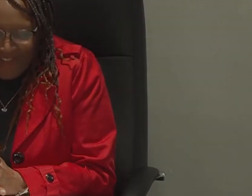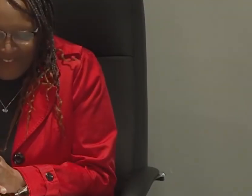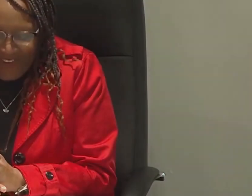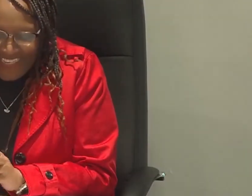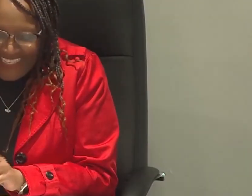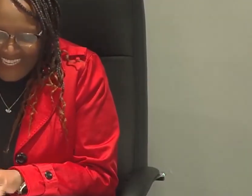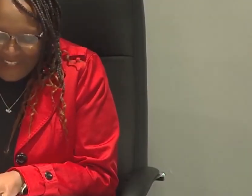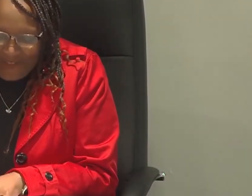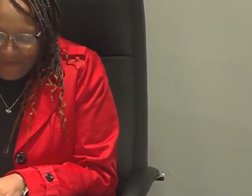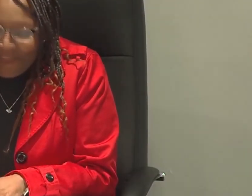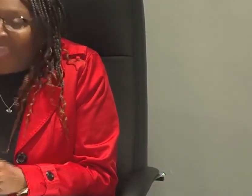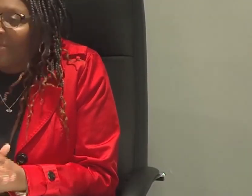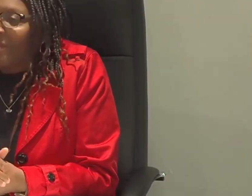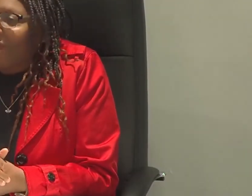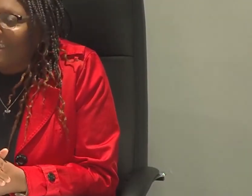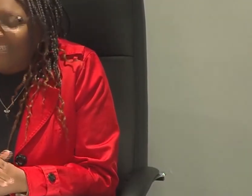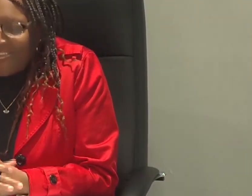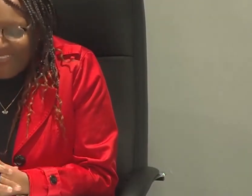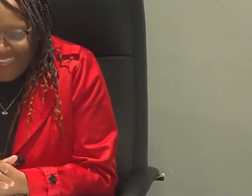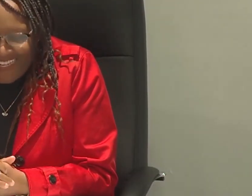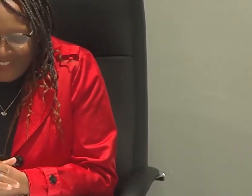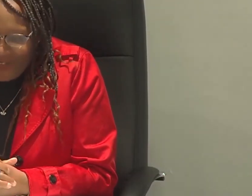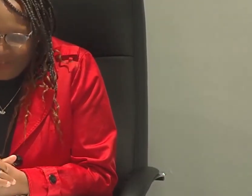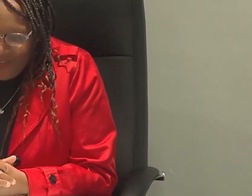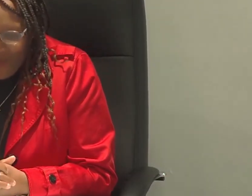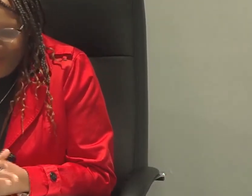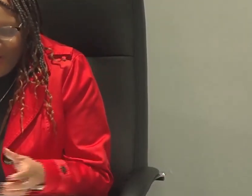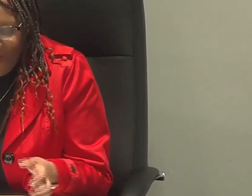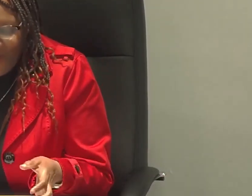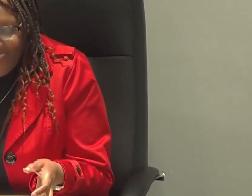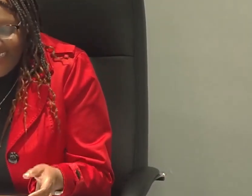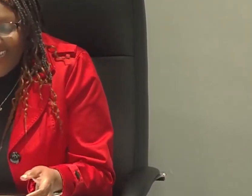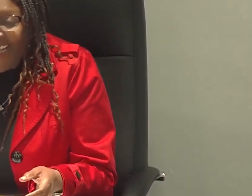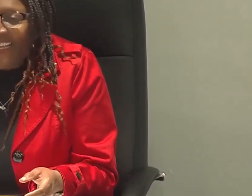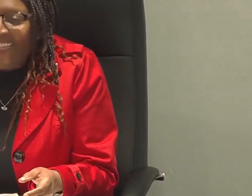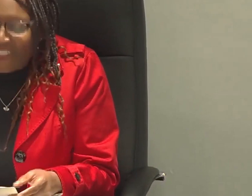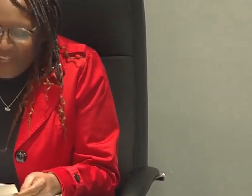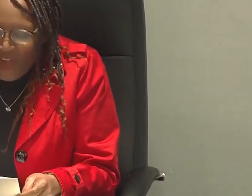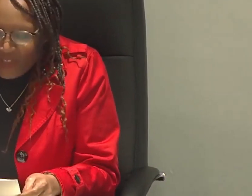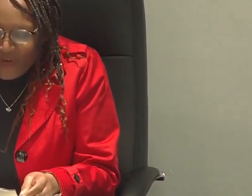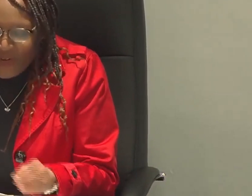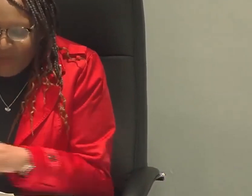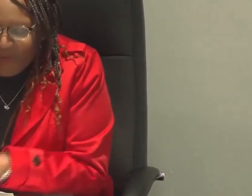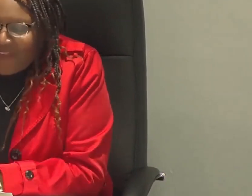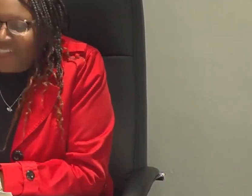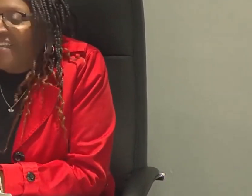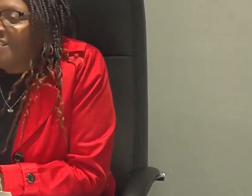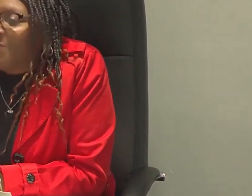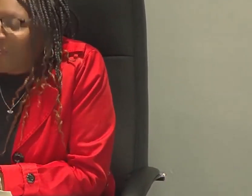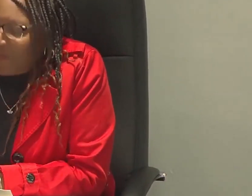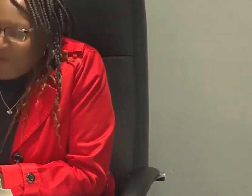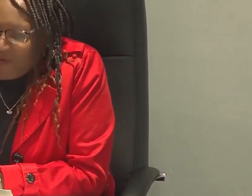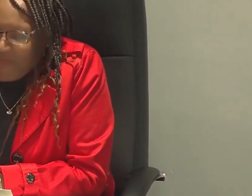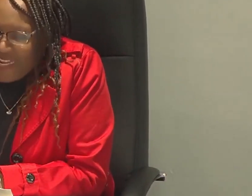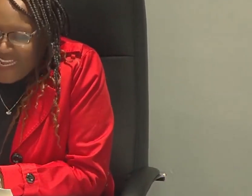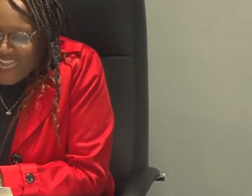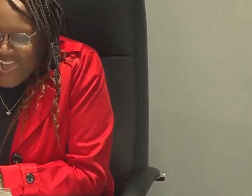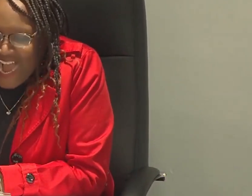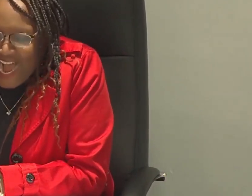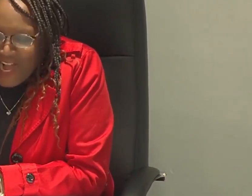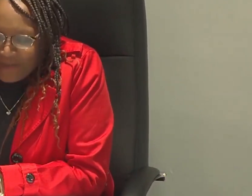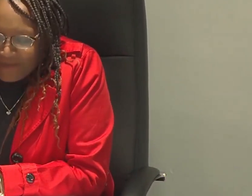Good evening, everyone. Happy Heart Day. It is Tuesday, February 14th. I'd like to call to order the Board of Education regular board